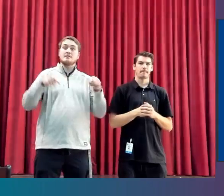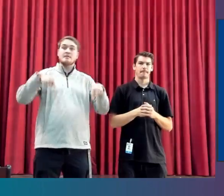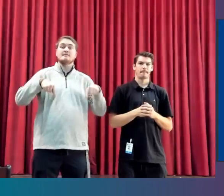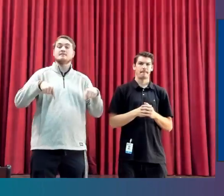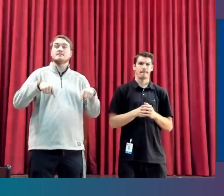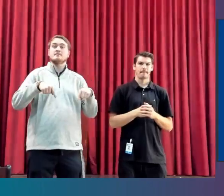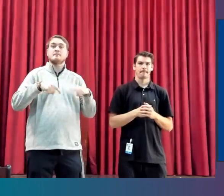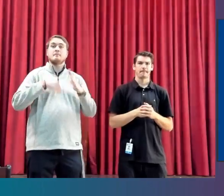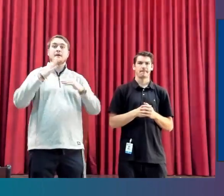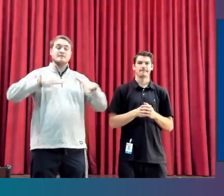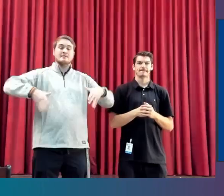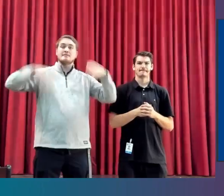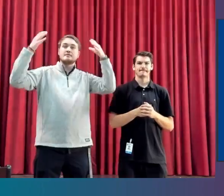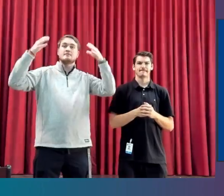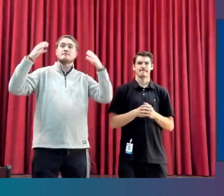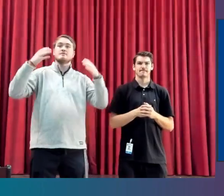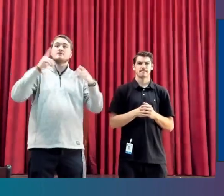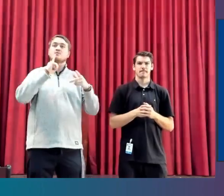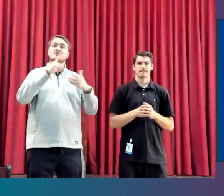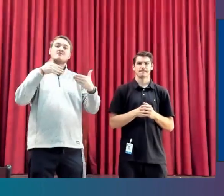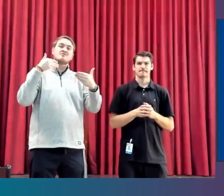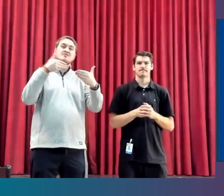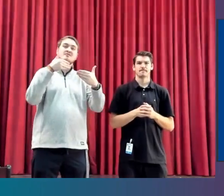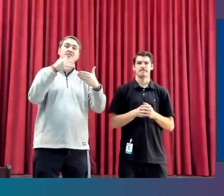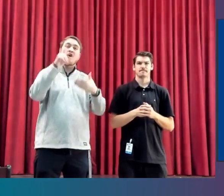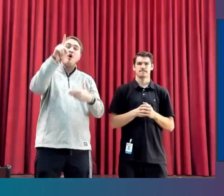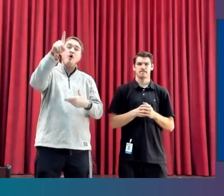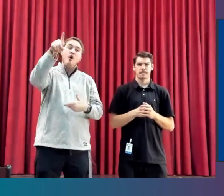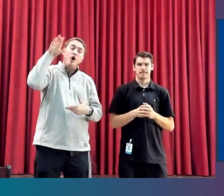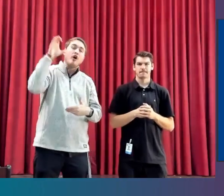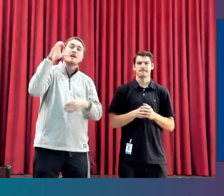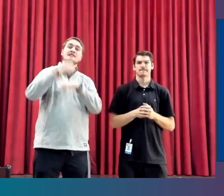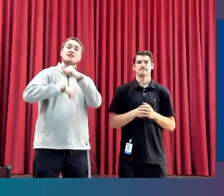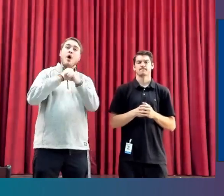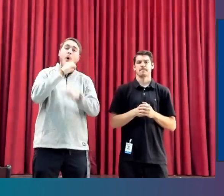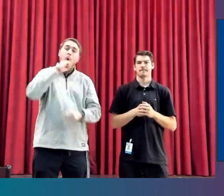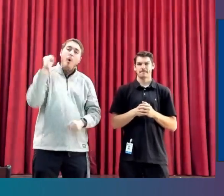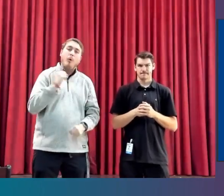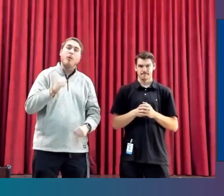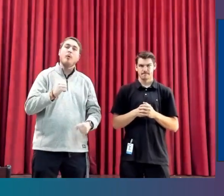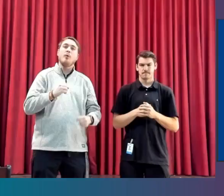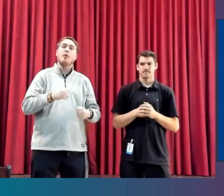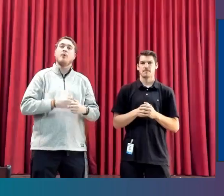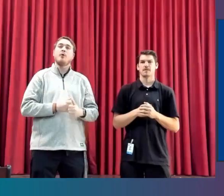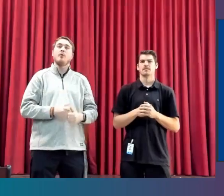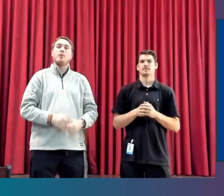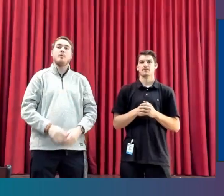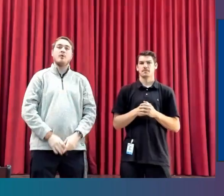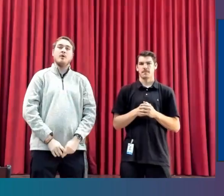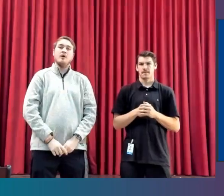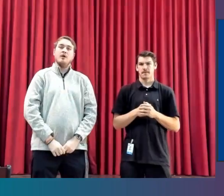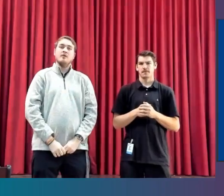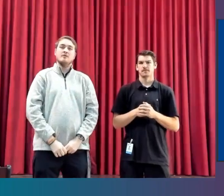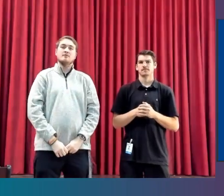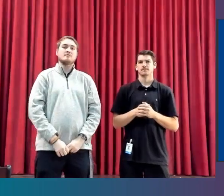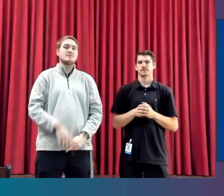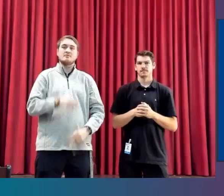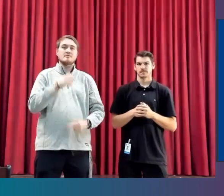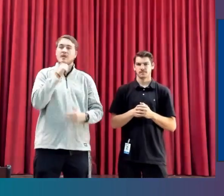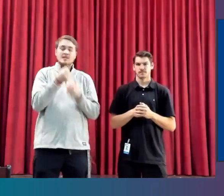I think something needs to be done. This building in particular is close to being 100